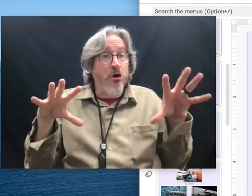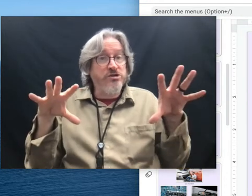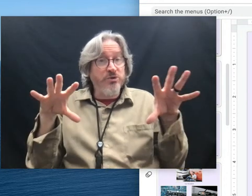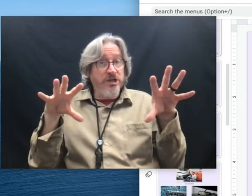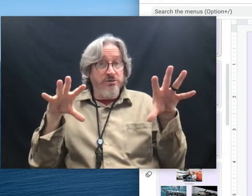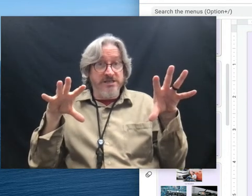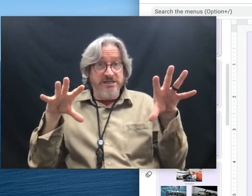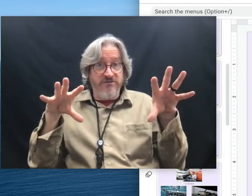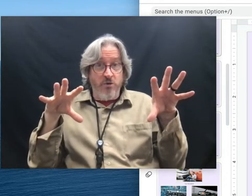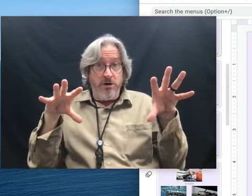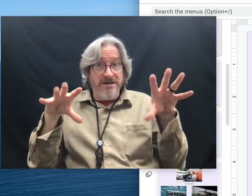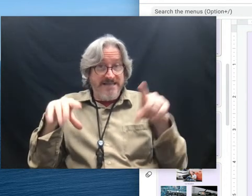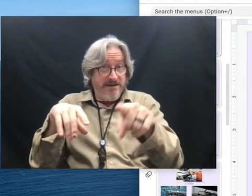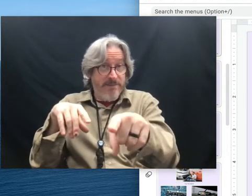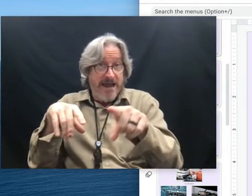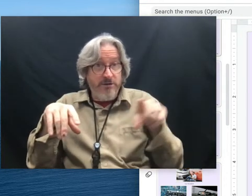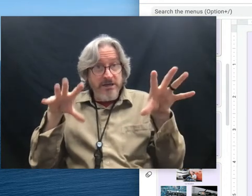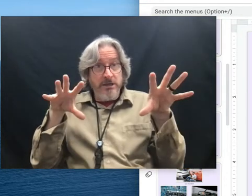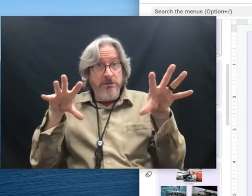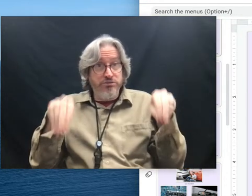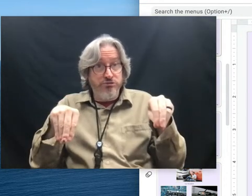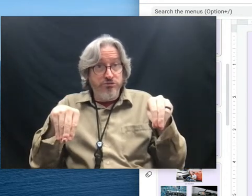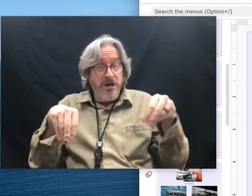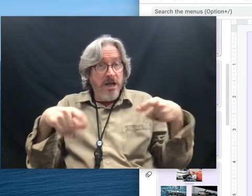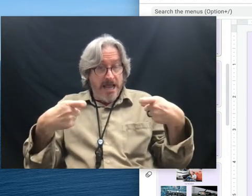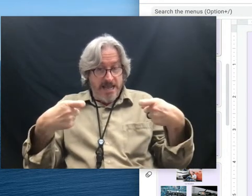We're also going to use this for dead battery.